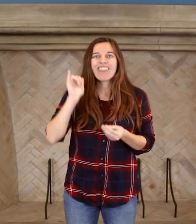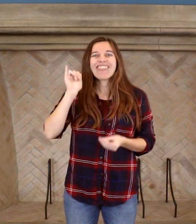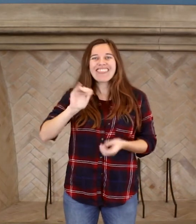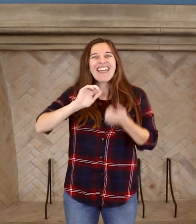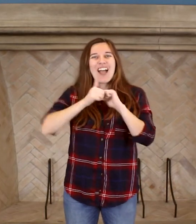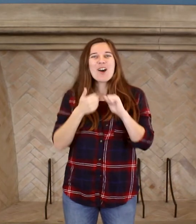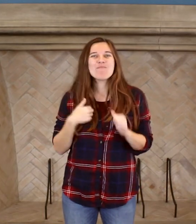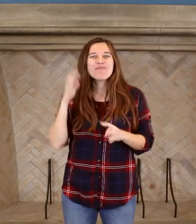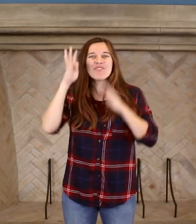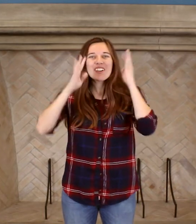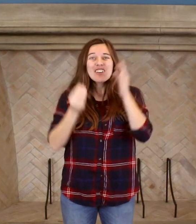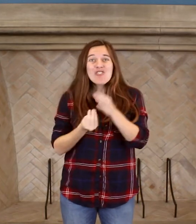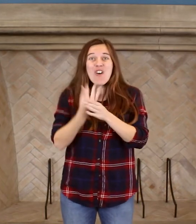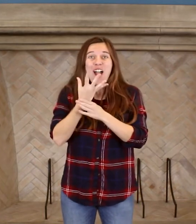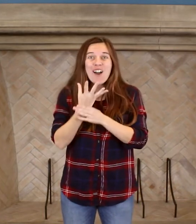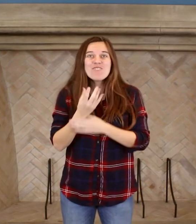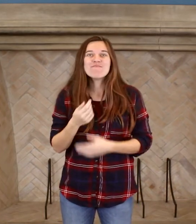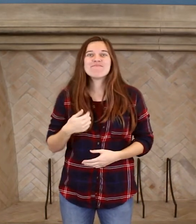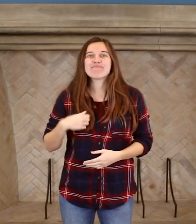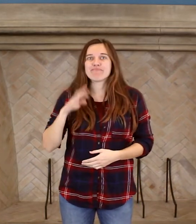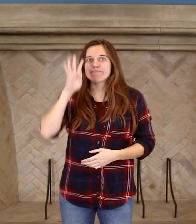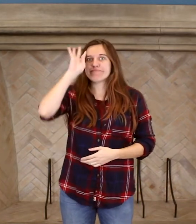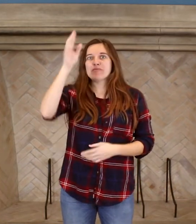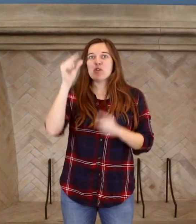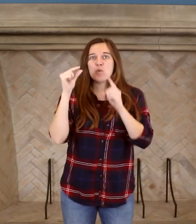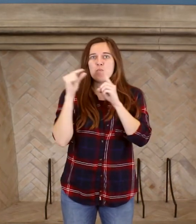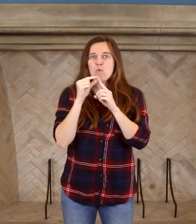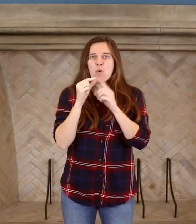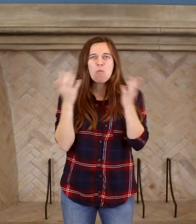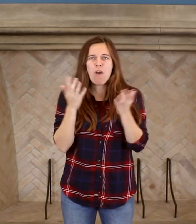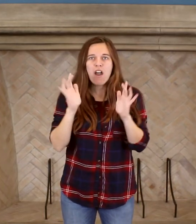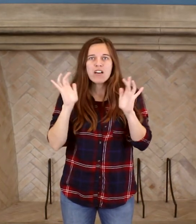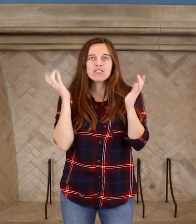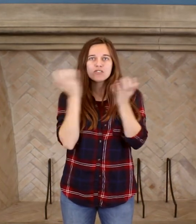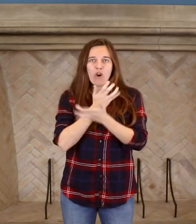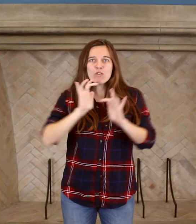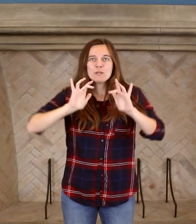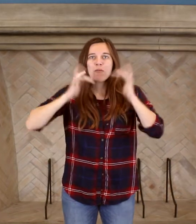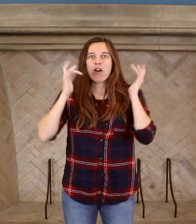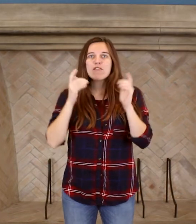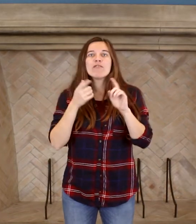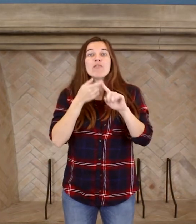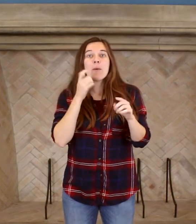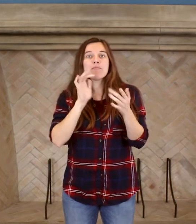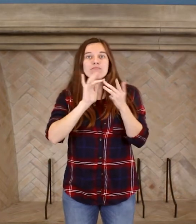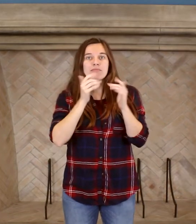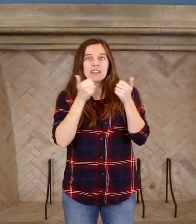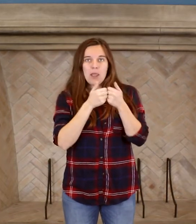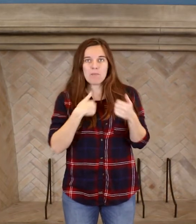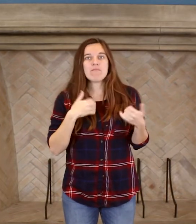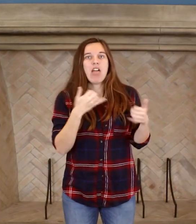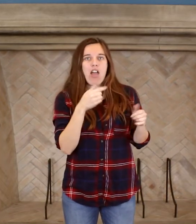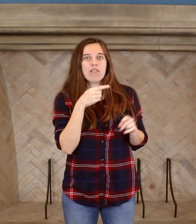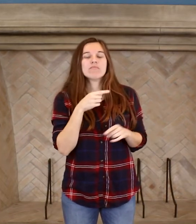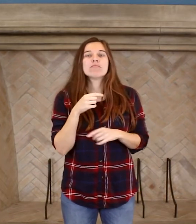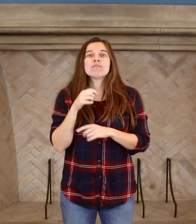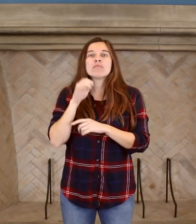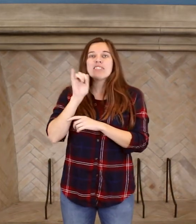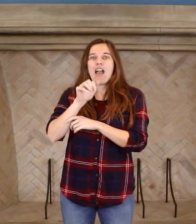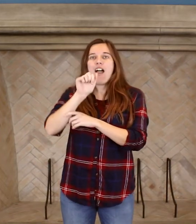stories. And that's where my creativity grew. And that's where I came up with the word dark. Sparkle was